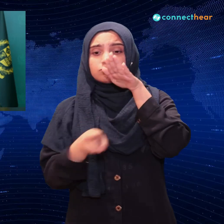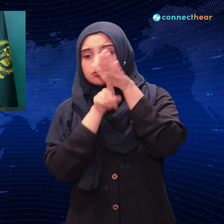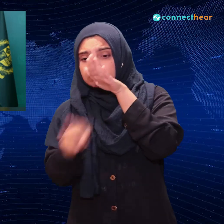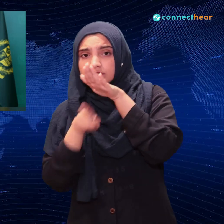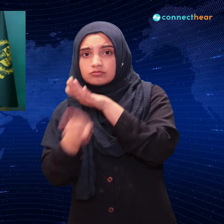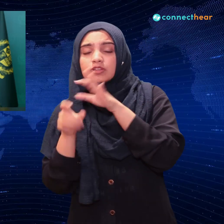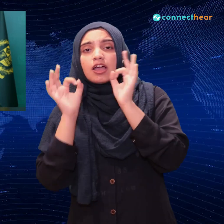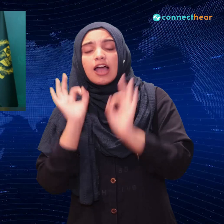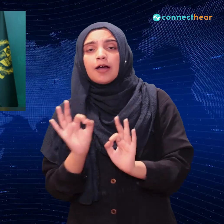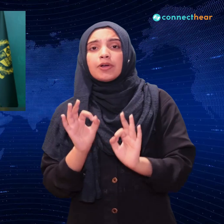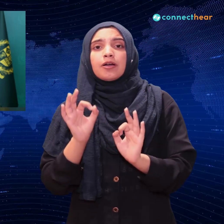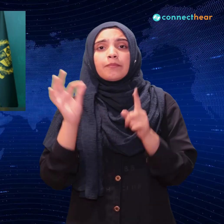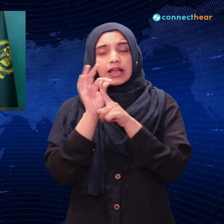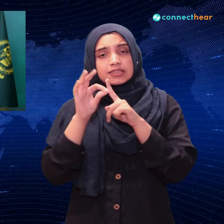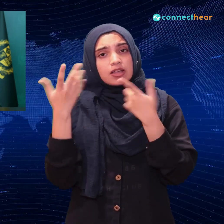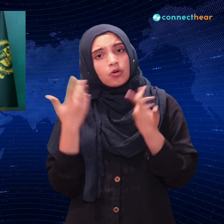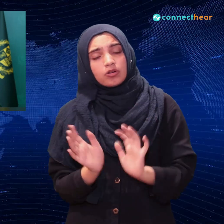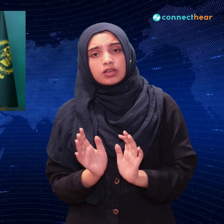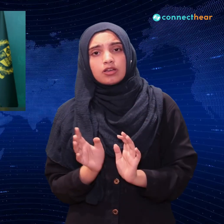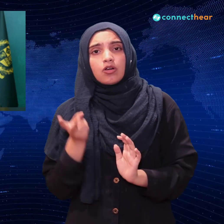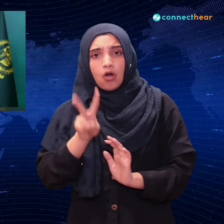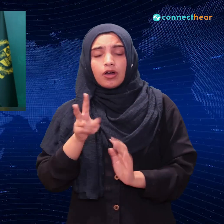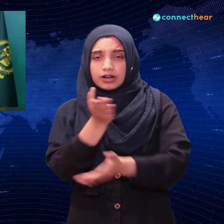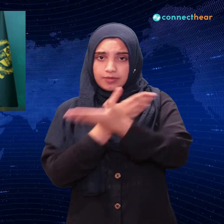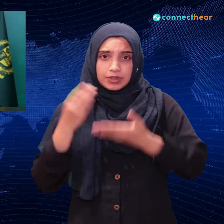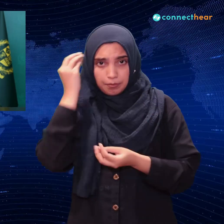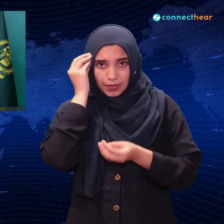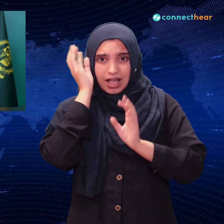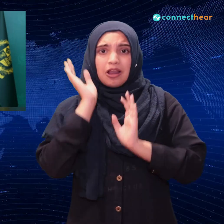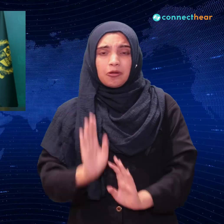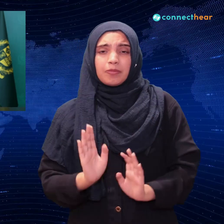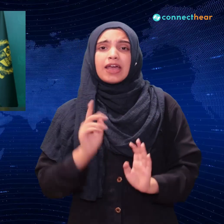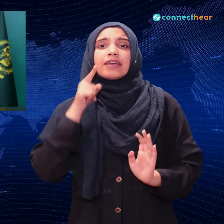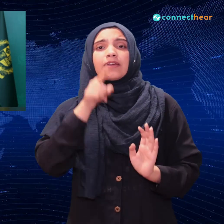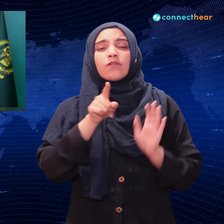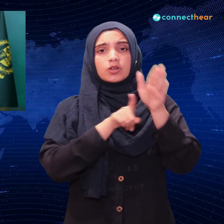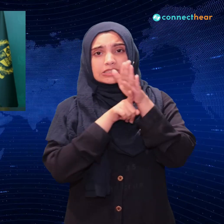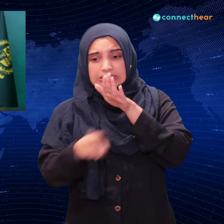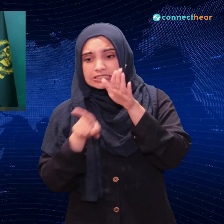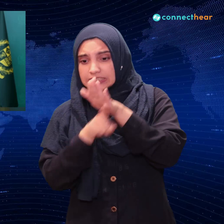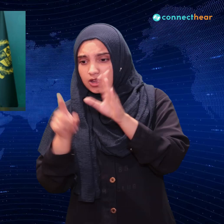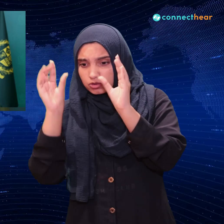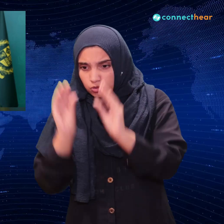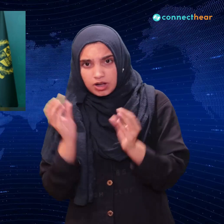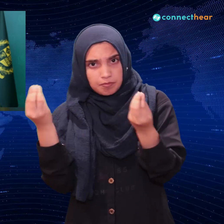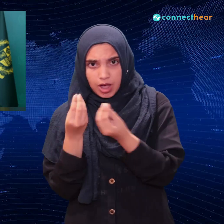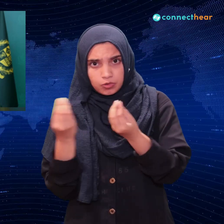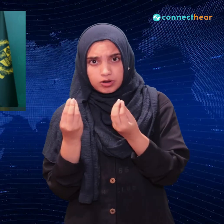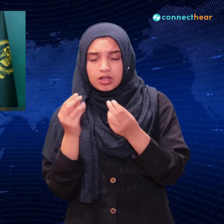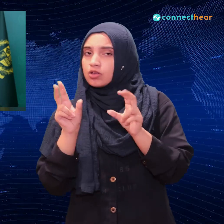480 drone attacks. And we all know that drone attacks are not that precise. They